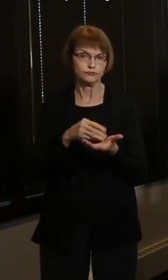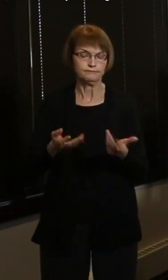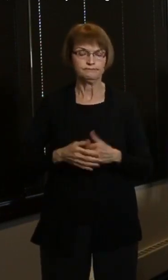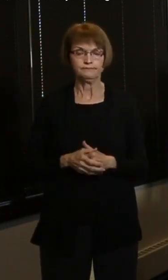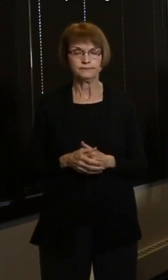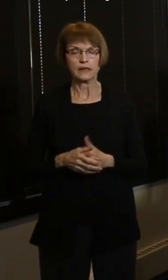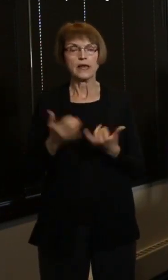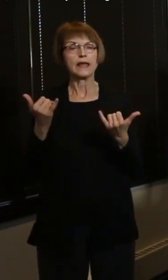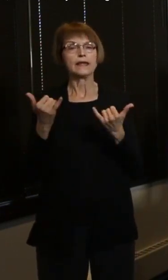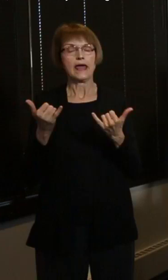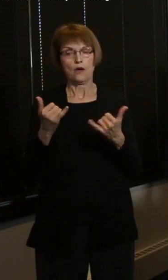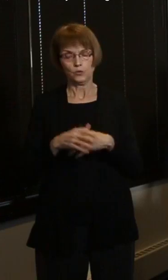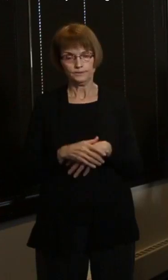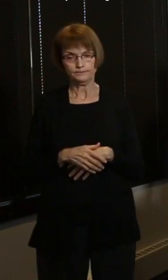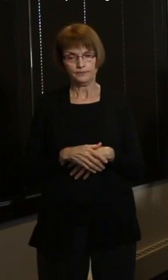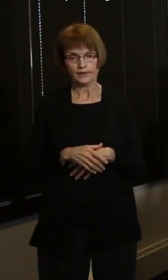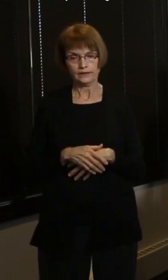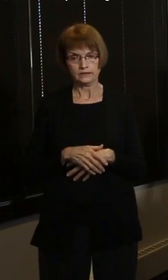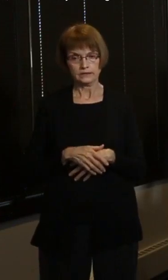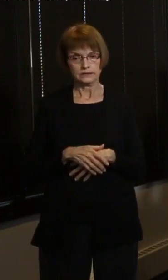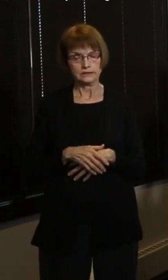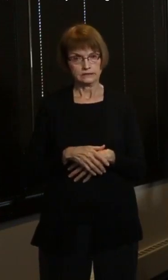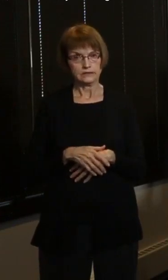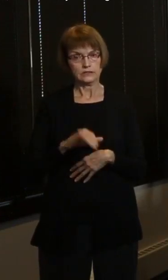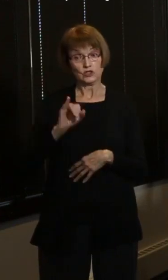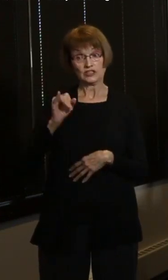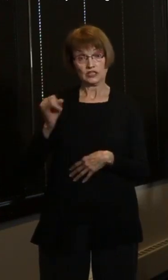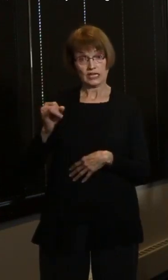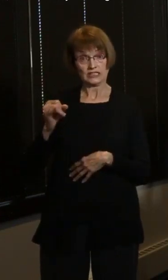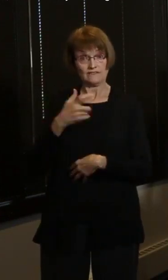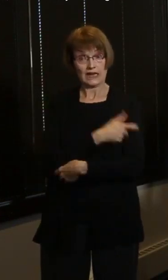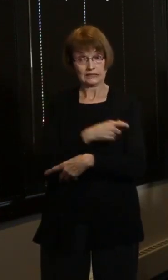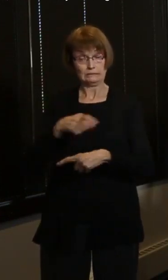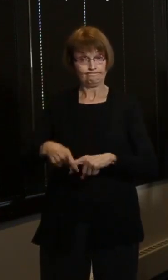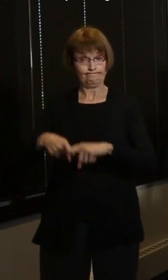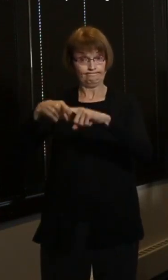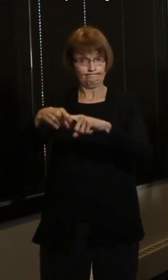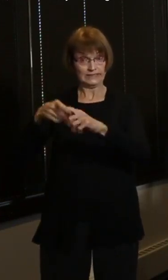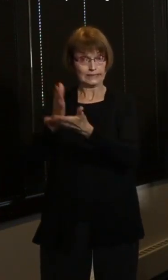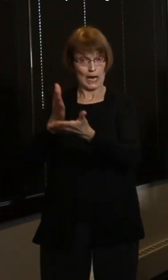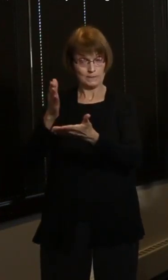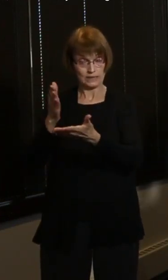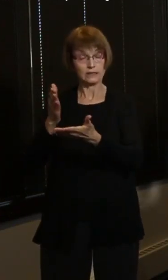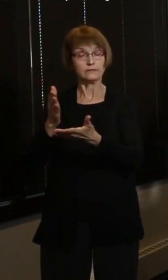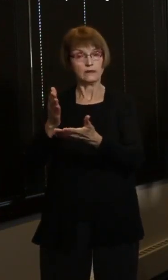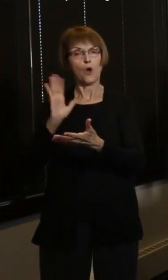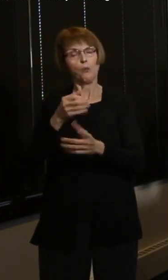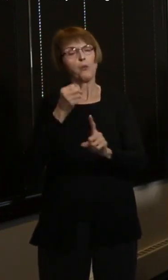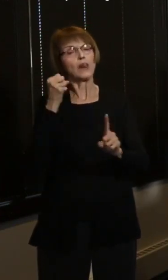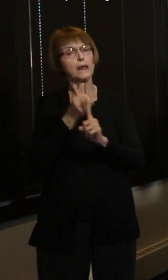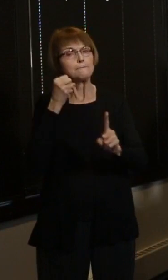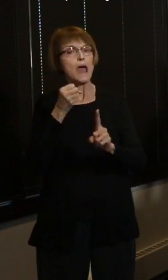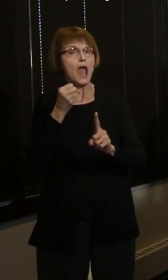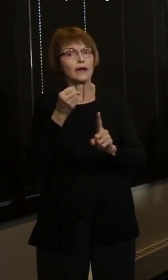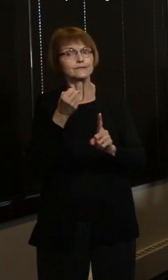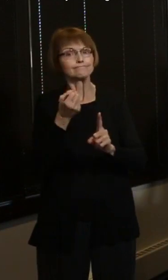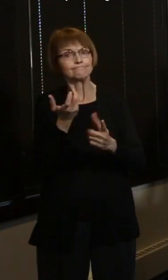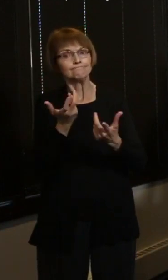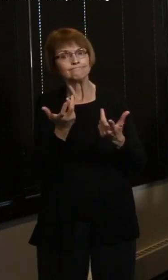So pausing or stopping vaccination with the Johnson & Johnson vaccine will have some impact